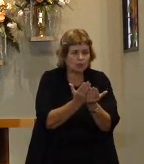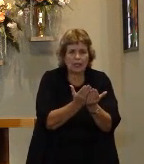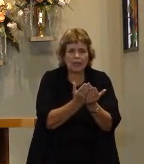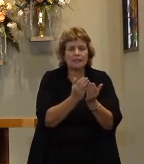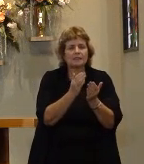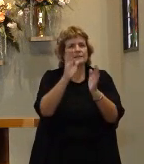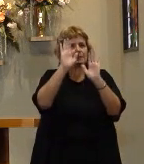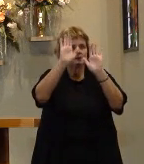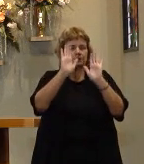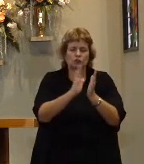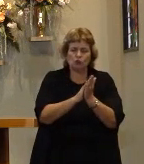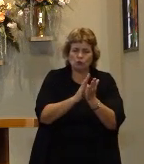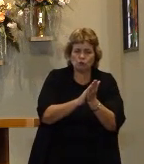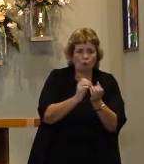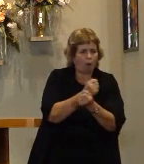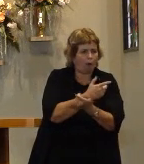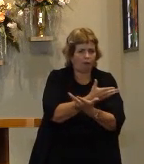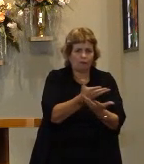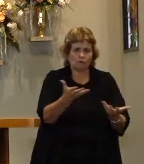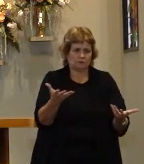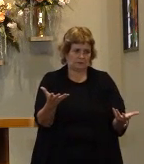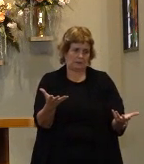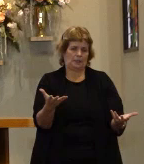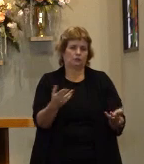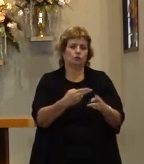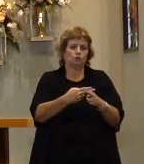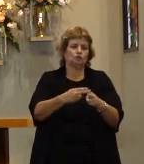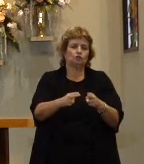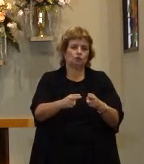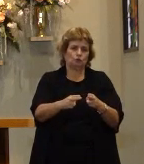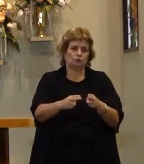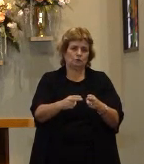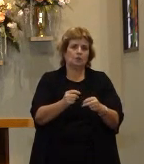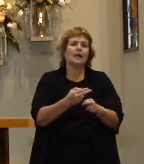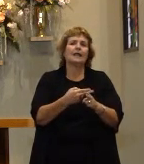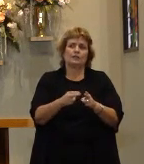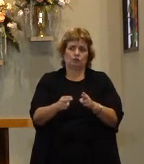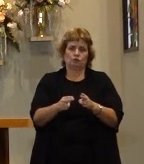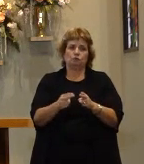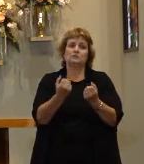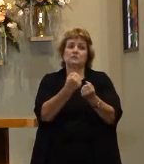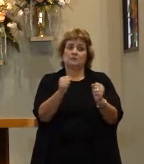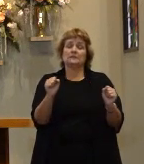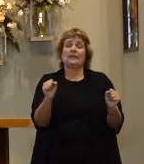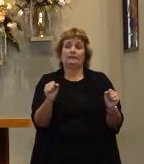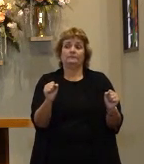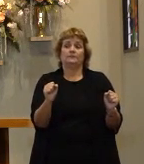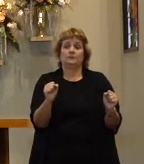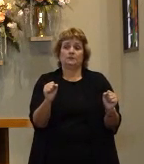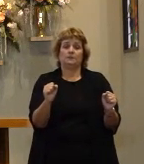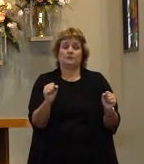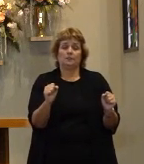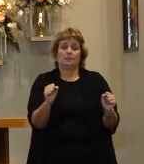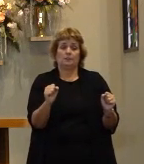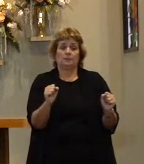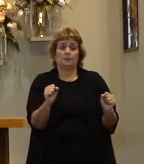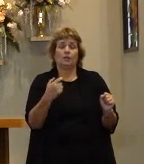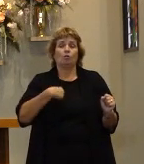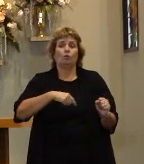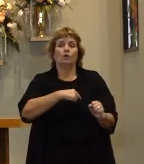school and all of those things as soon as it is safe. We will certainly